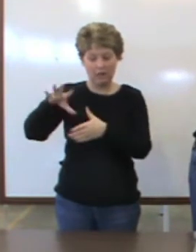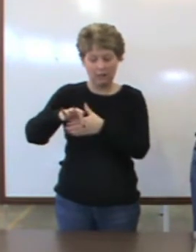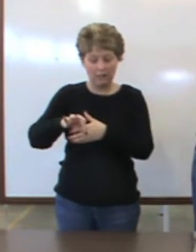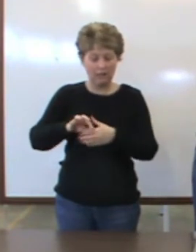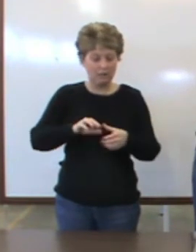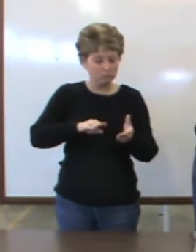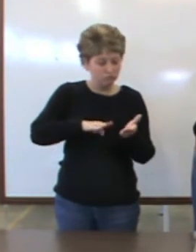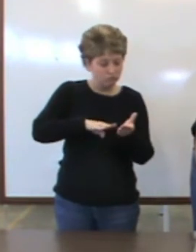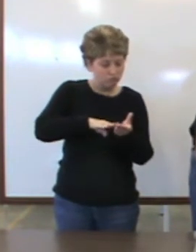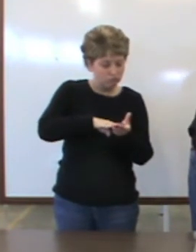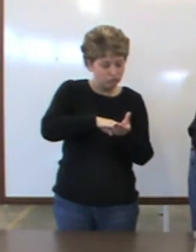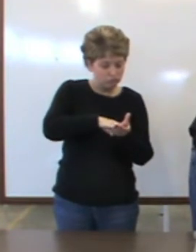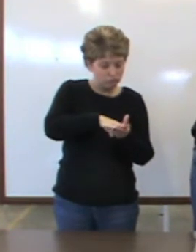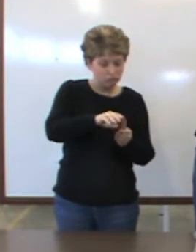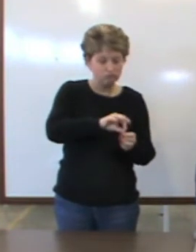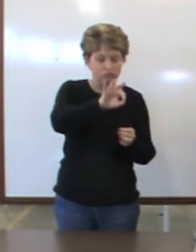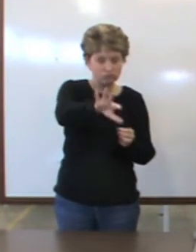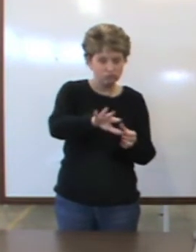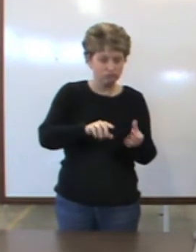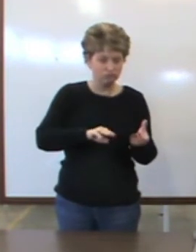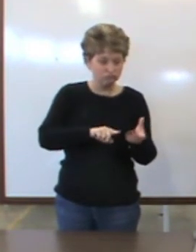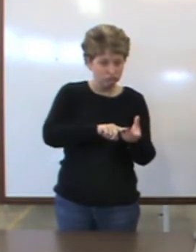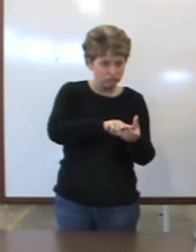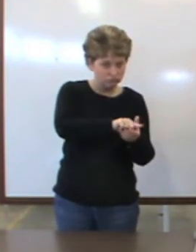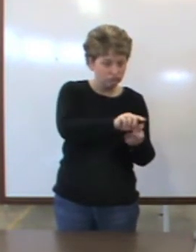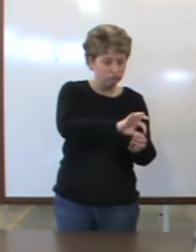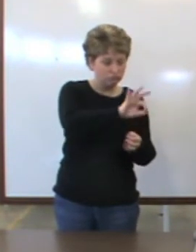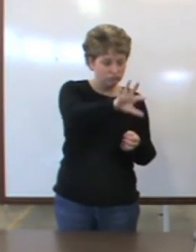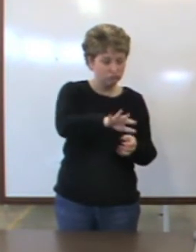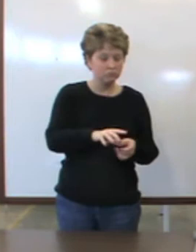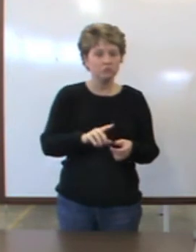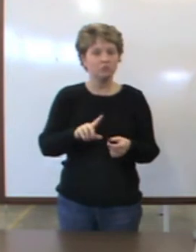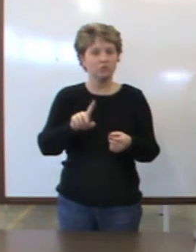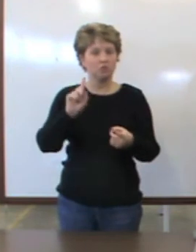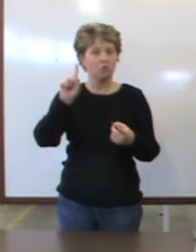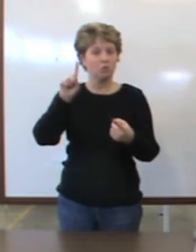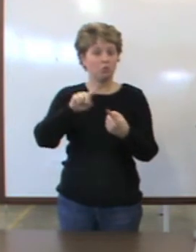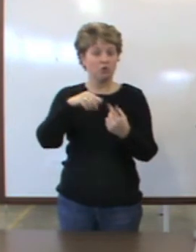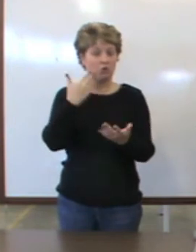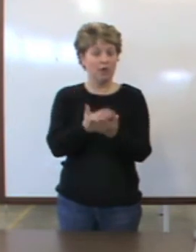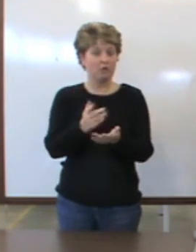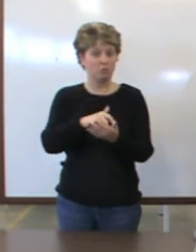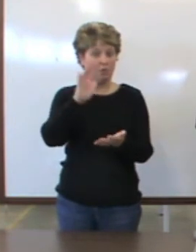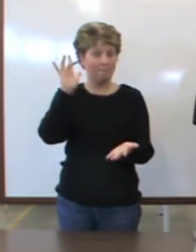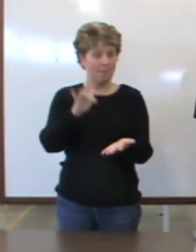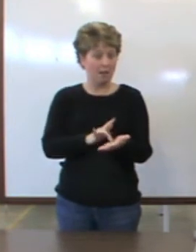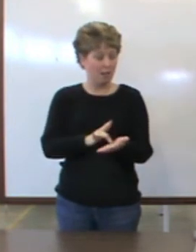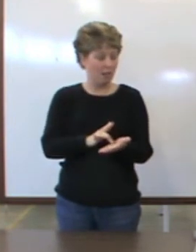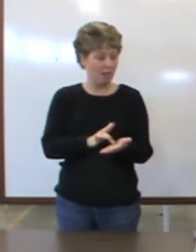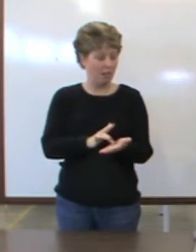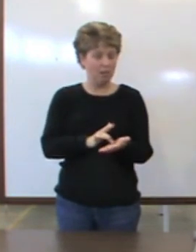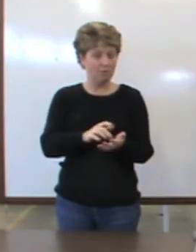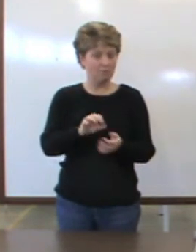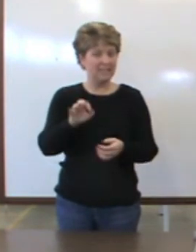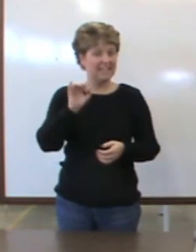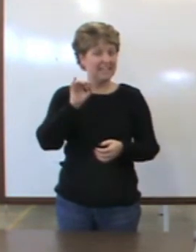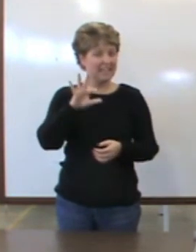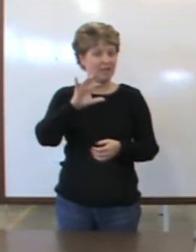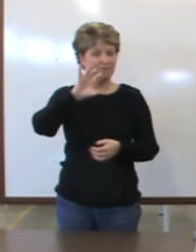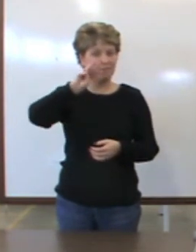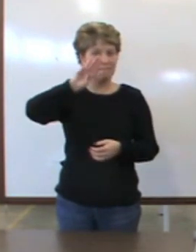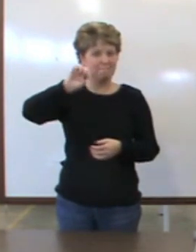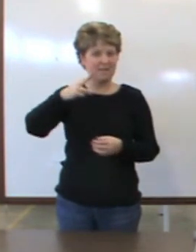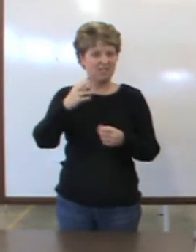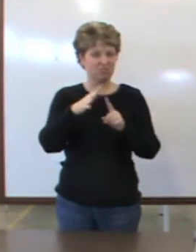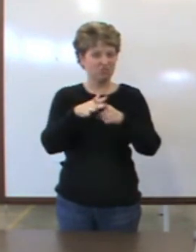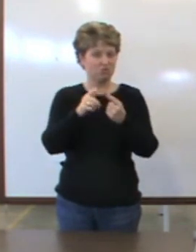this in, move your clip over again. Continue doing that. When you get to the middle, take one clip out. If your mesh starts bunching